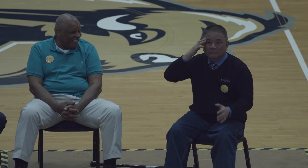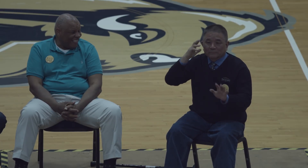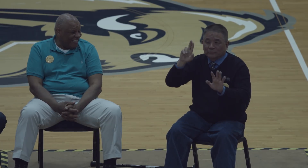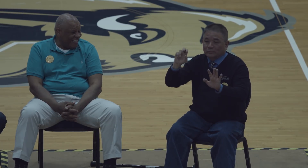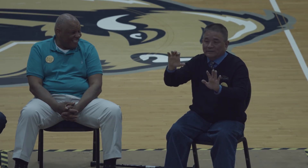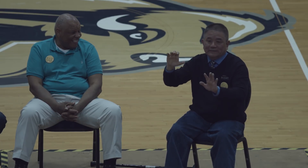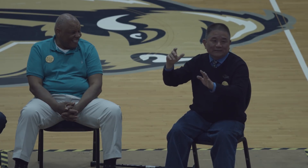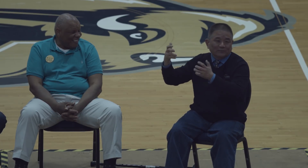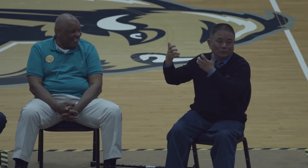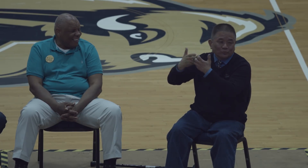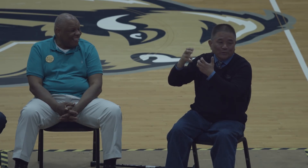back.